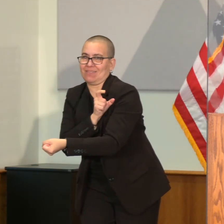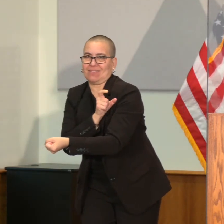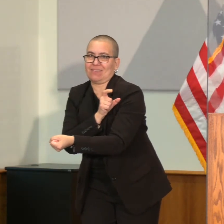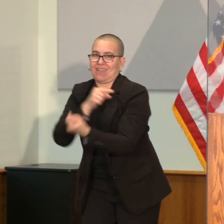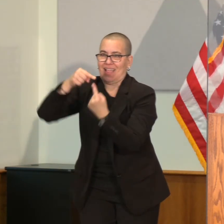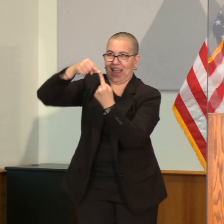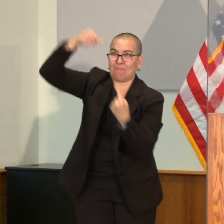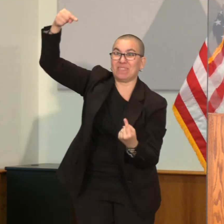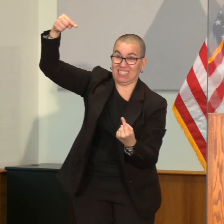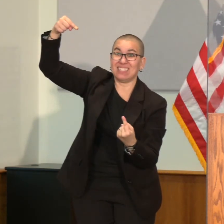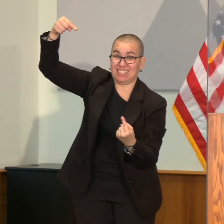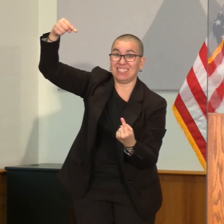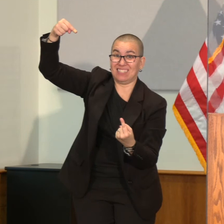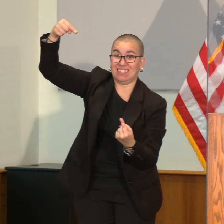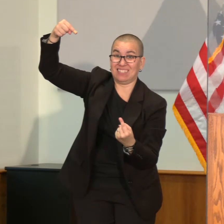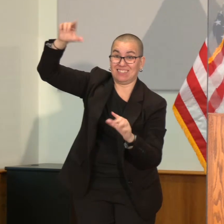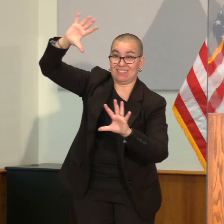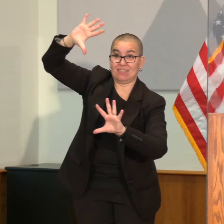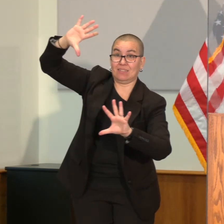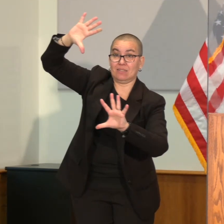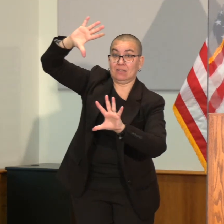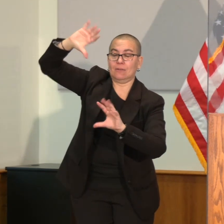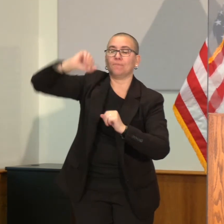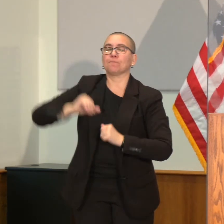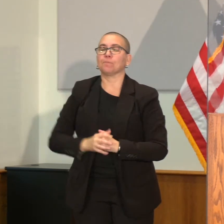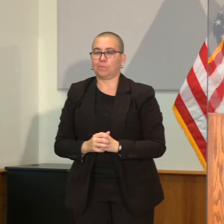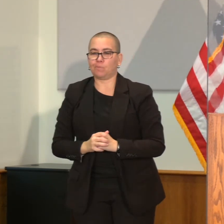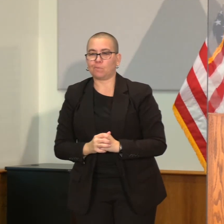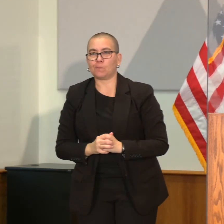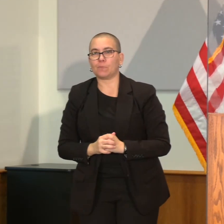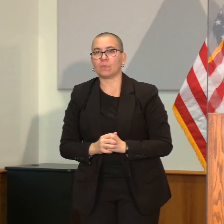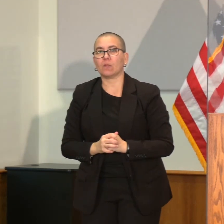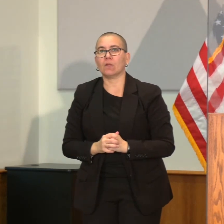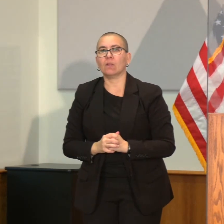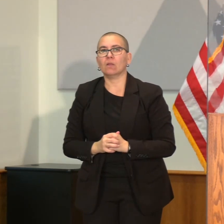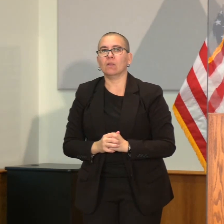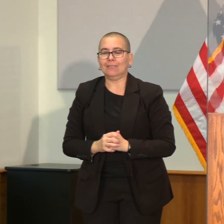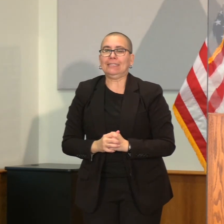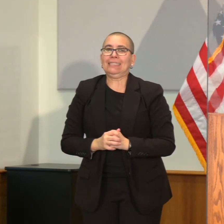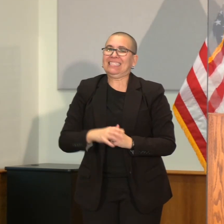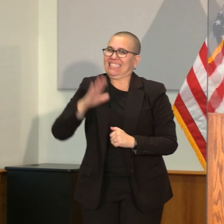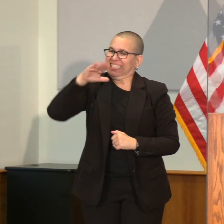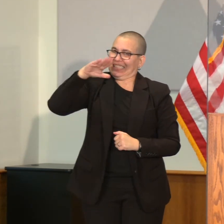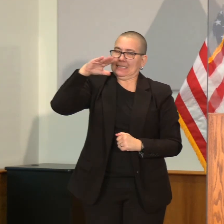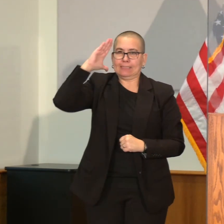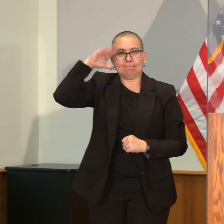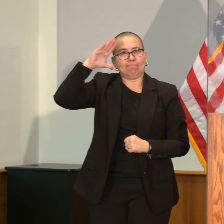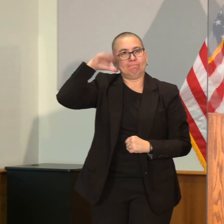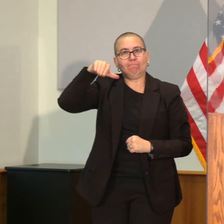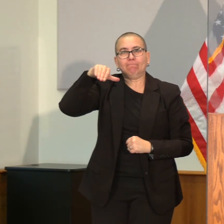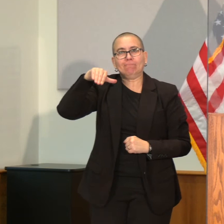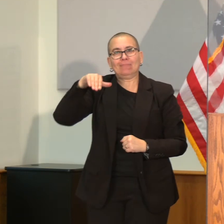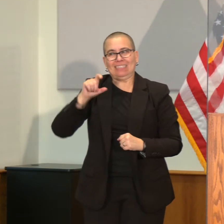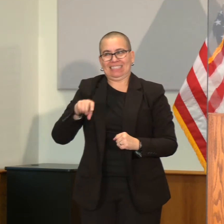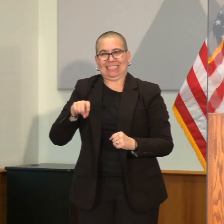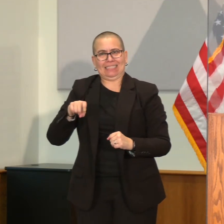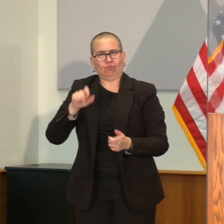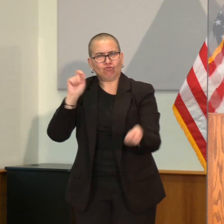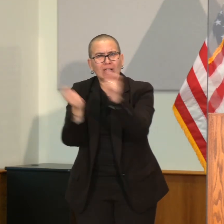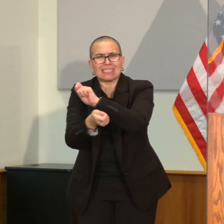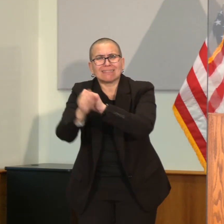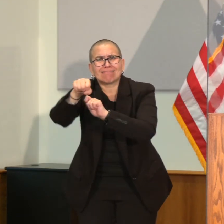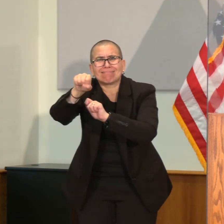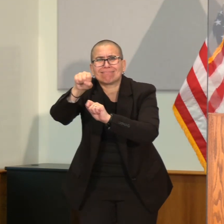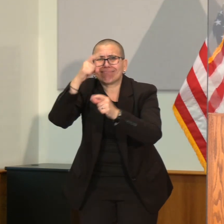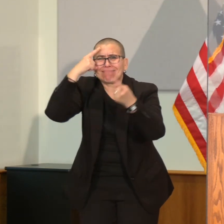What I would like to add is I agree with what's being said fundamentally, that we need to address change. But the challenge